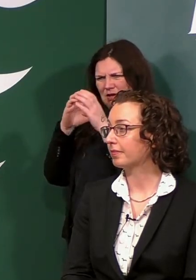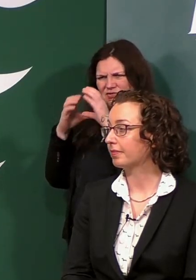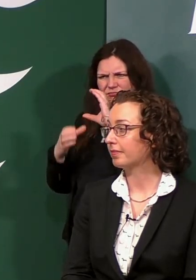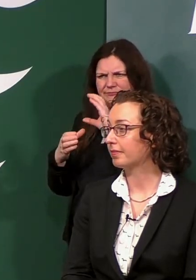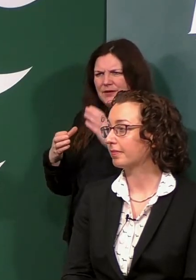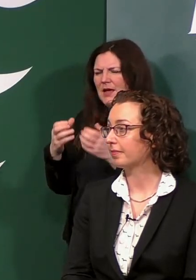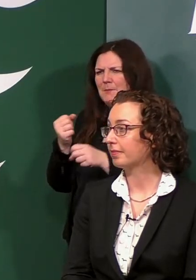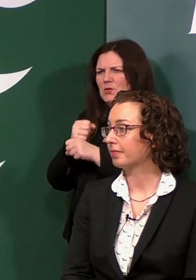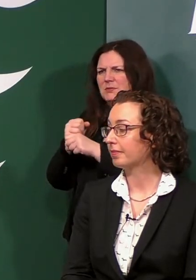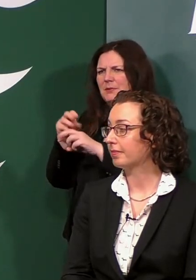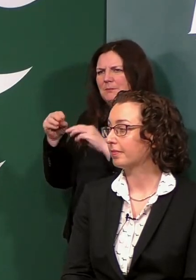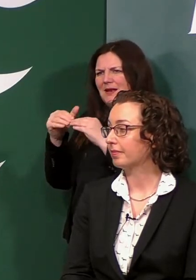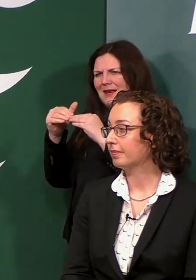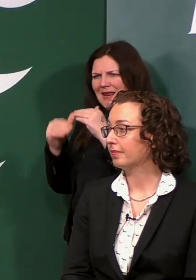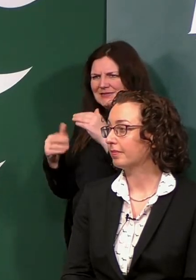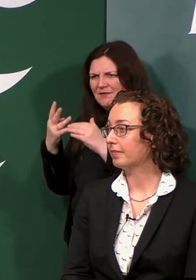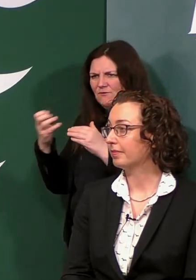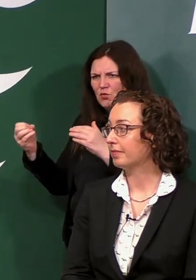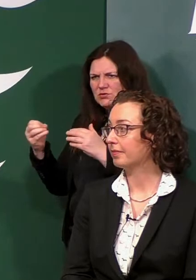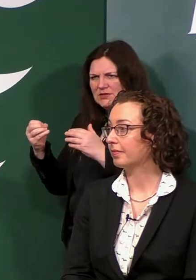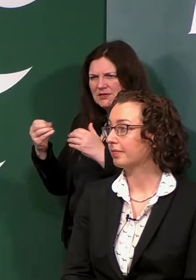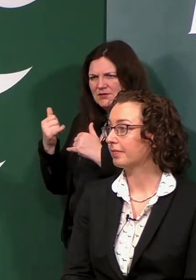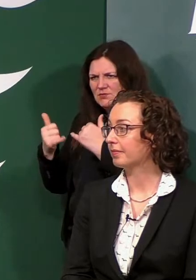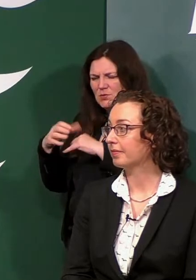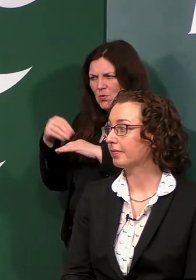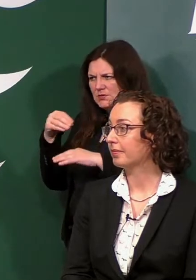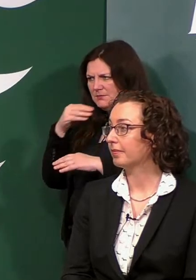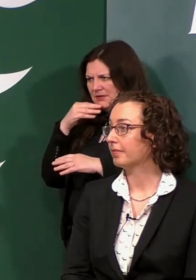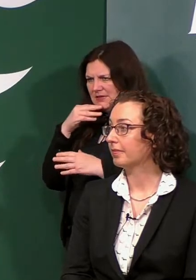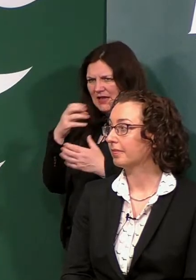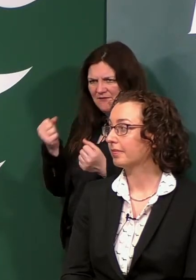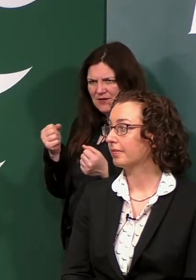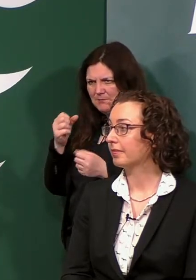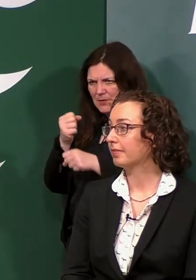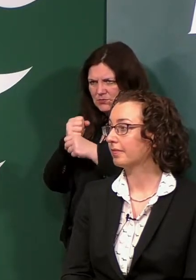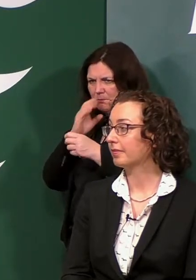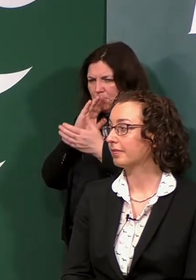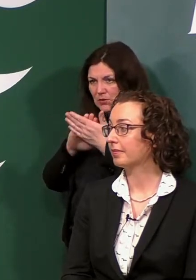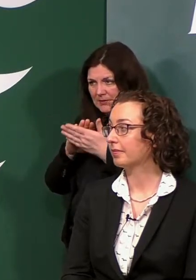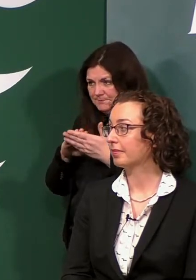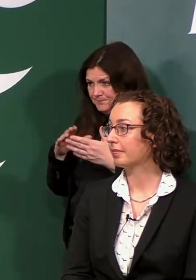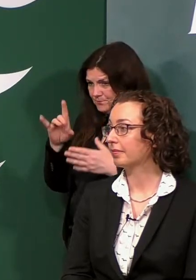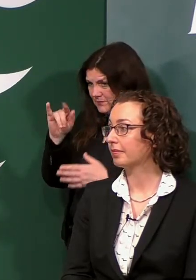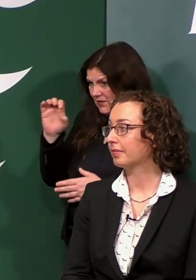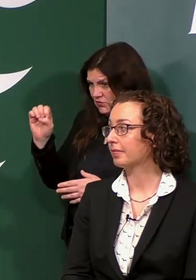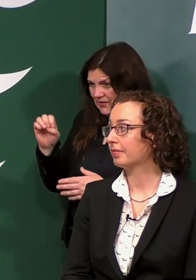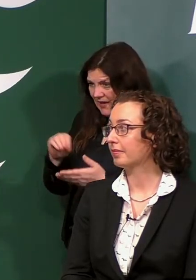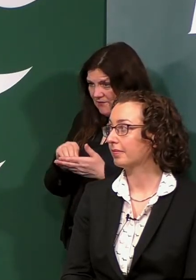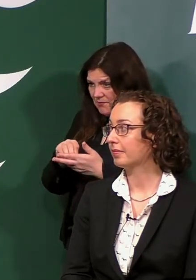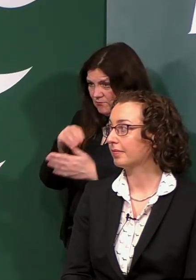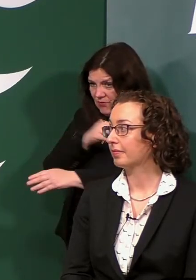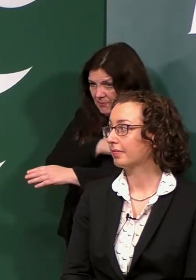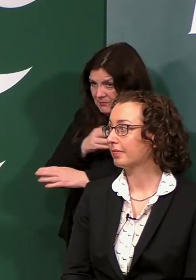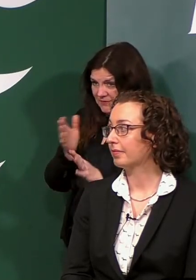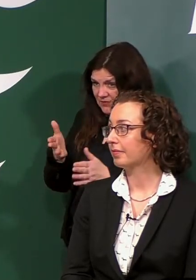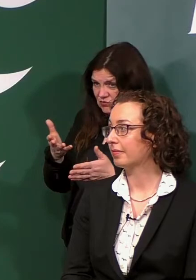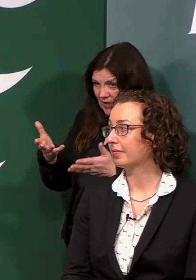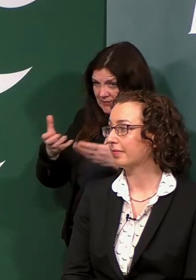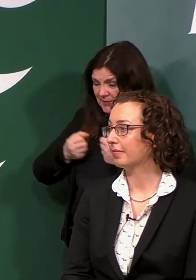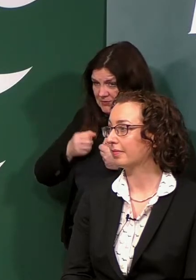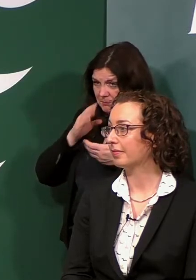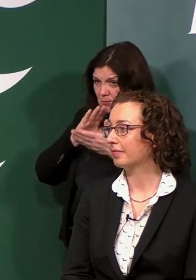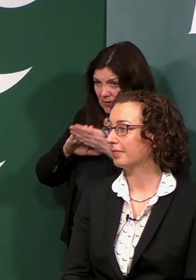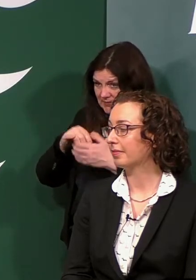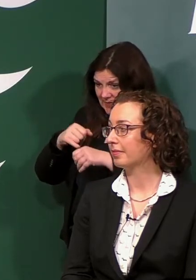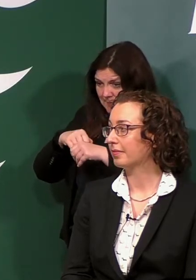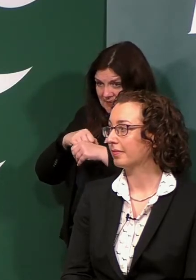people aged under 40 in pharmacies, they want those to be honoured. Does the HSE have any issue with pharmacies have taken bookings for boosters for people who are